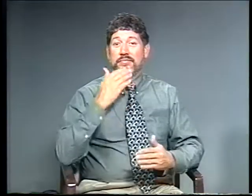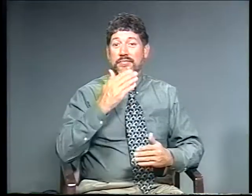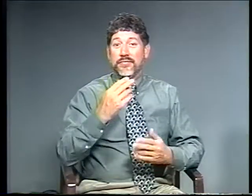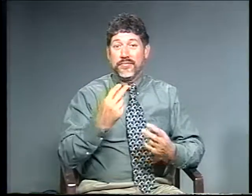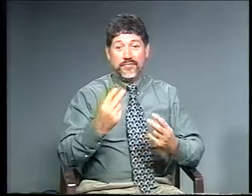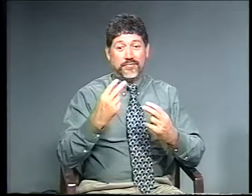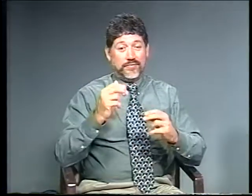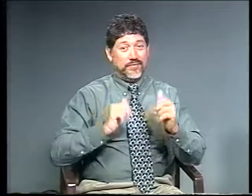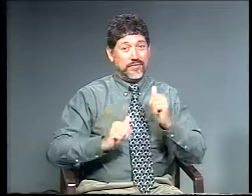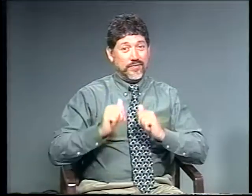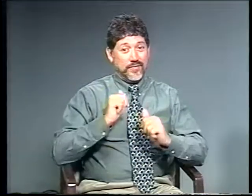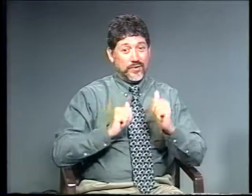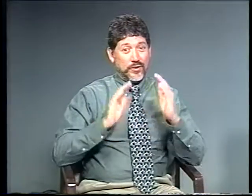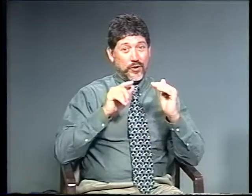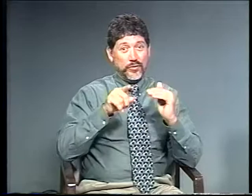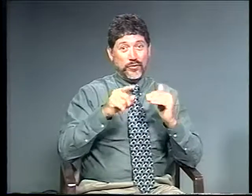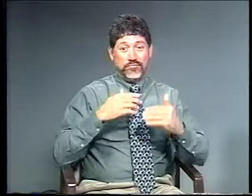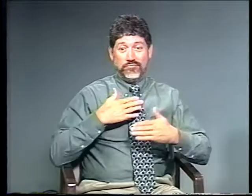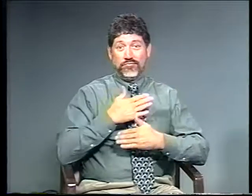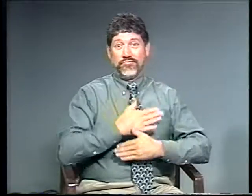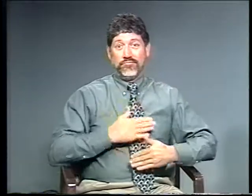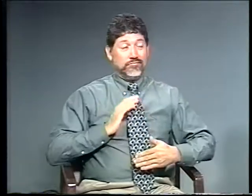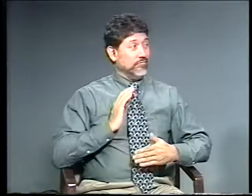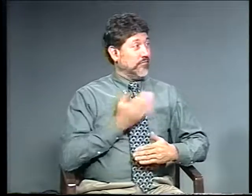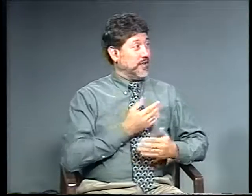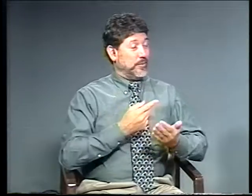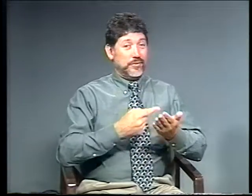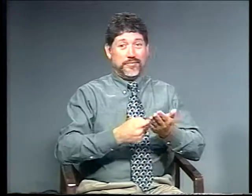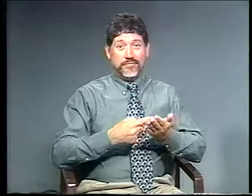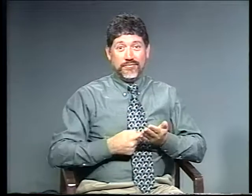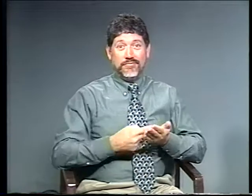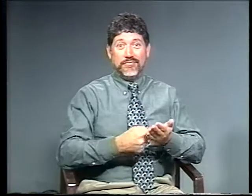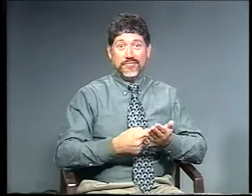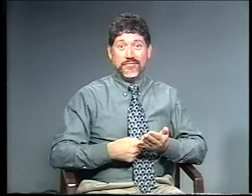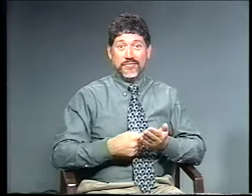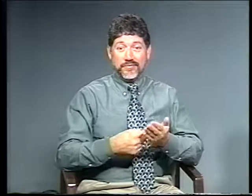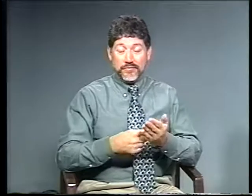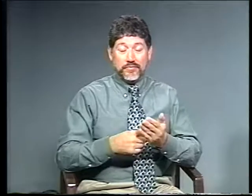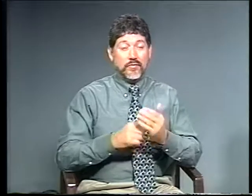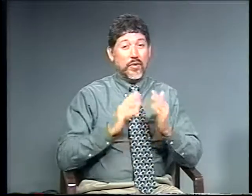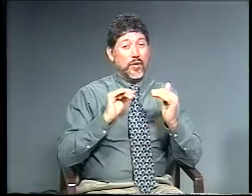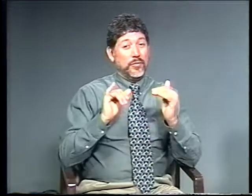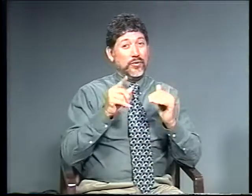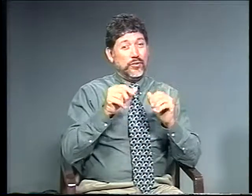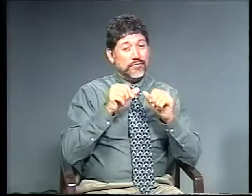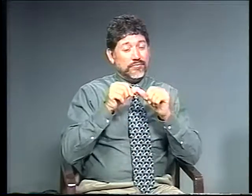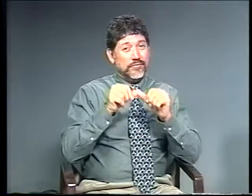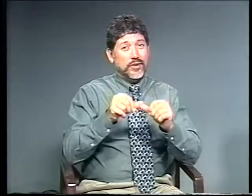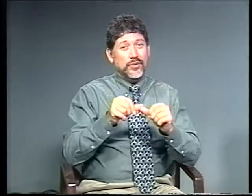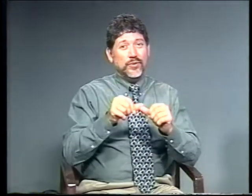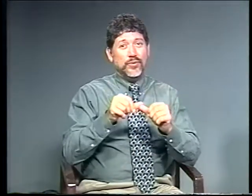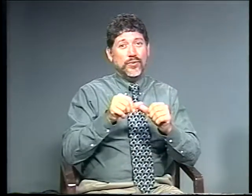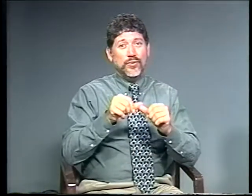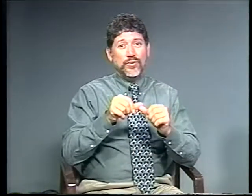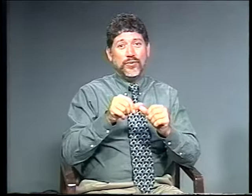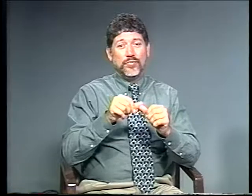I'd like to thank all of you for watching our program. I hope you appreciated our discussion, and I also hope that you'll